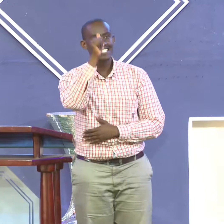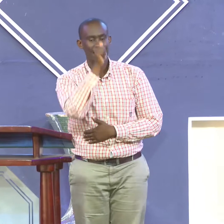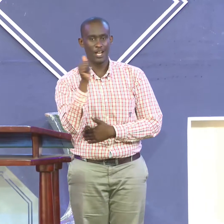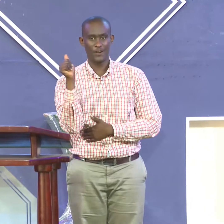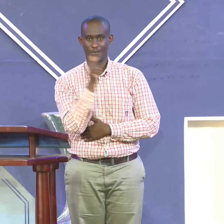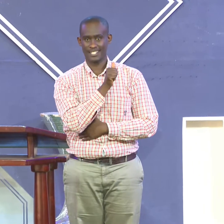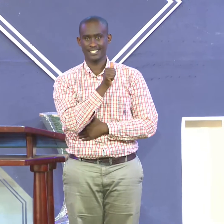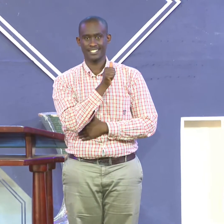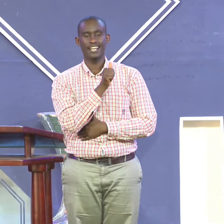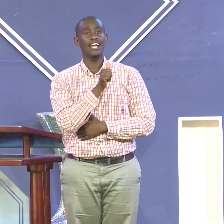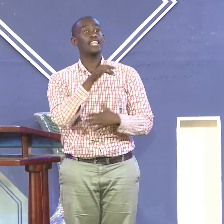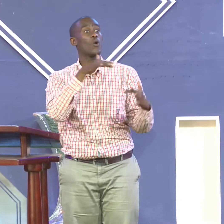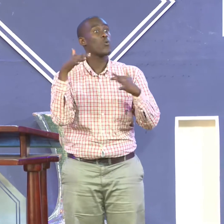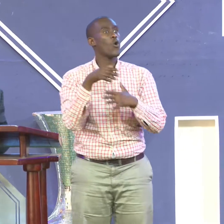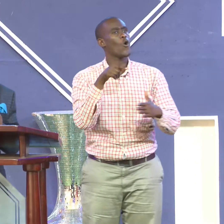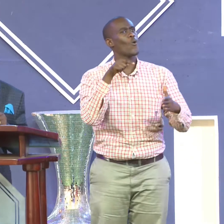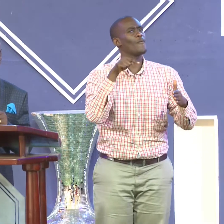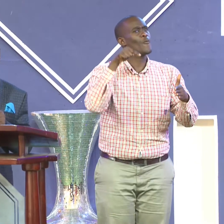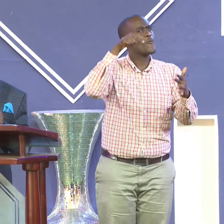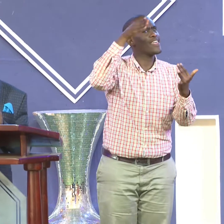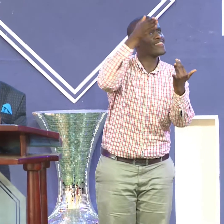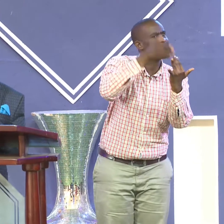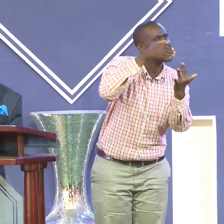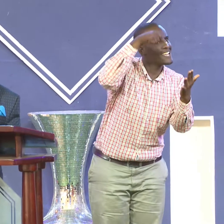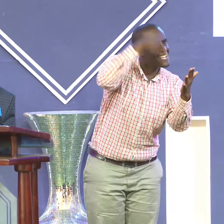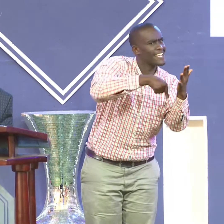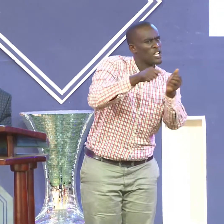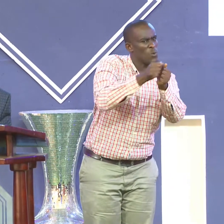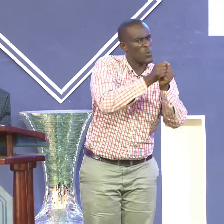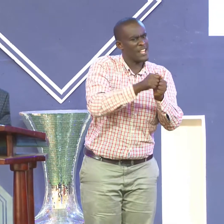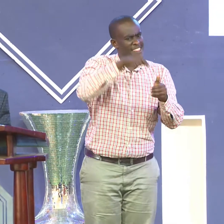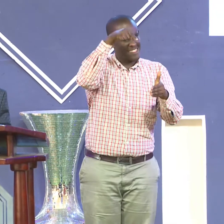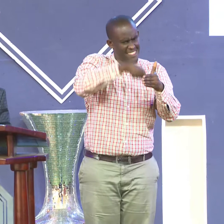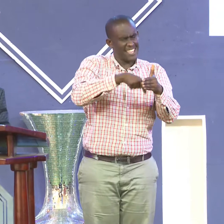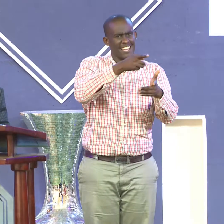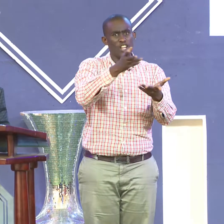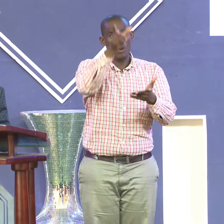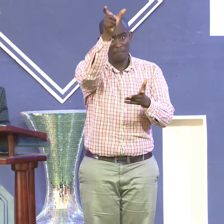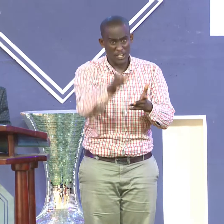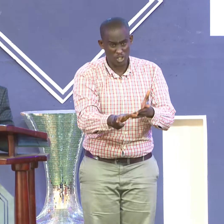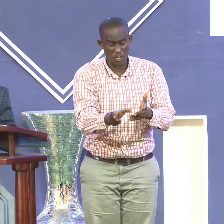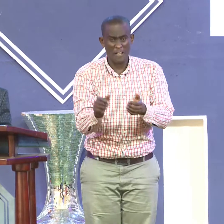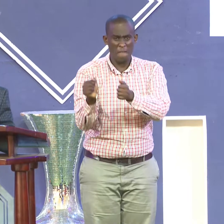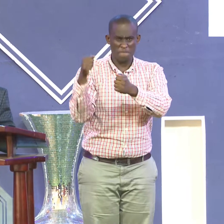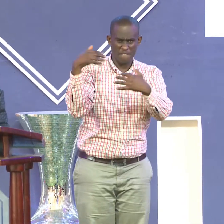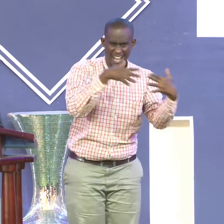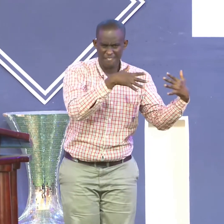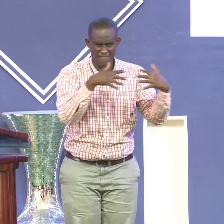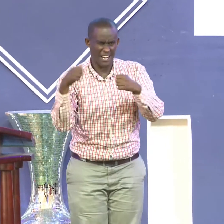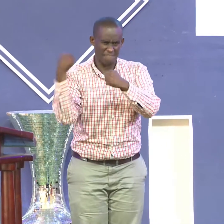be secretive. And it was within. fighting the nations within